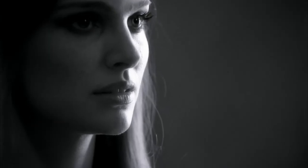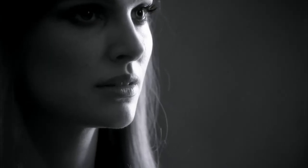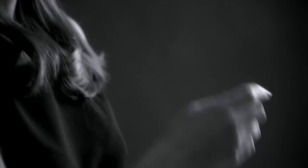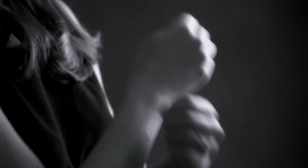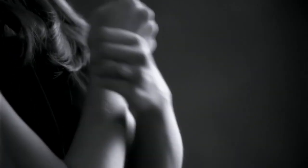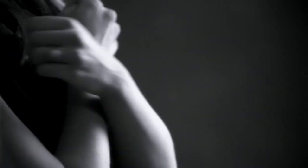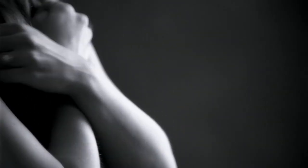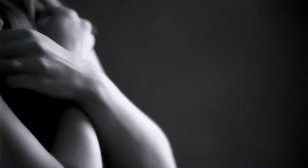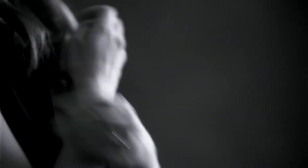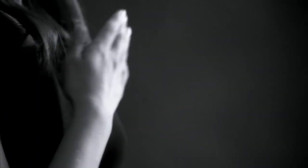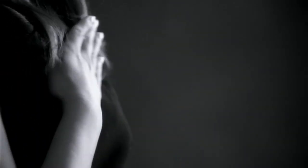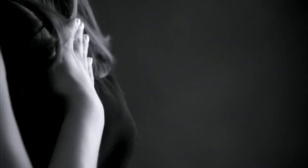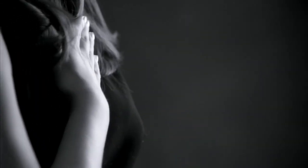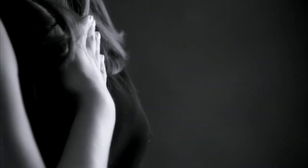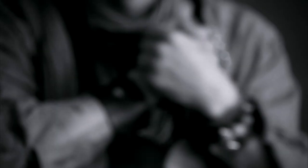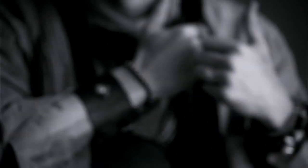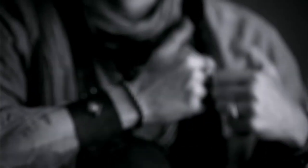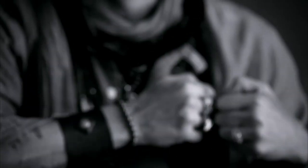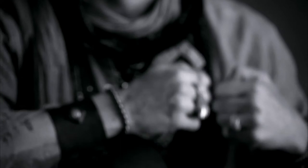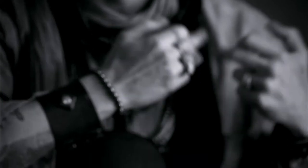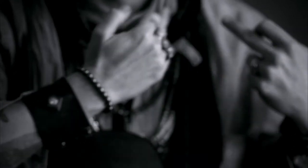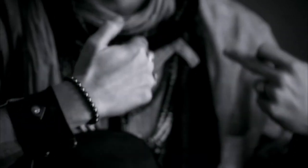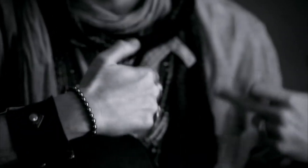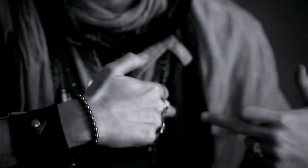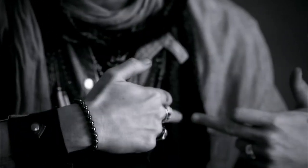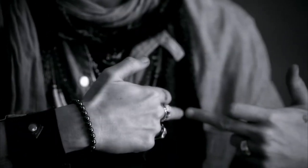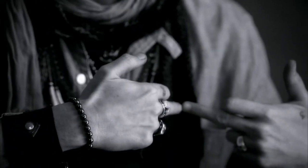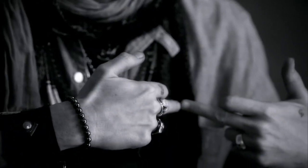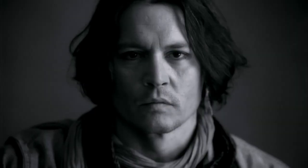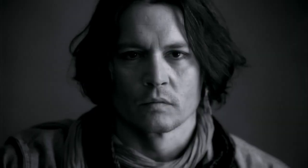of mine, my Valentine.